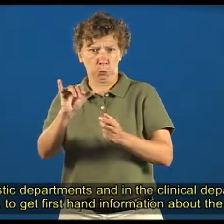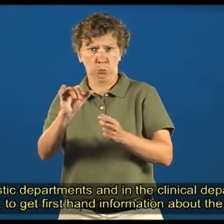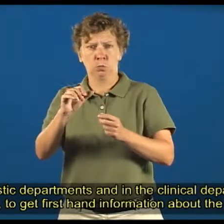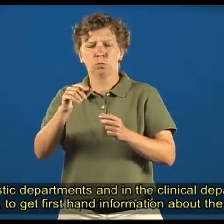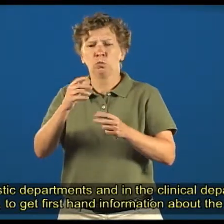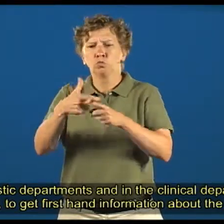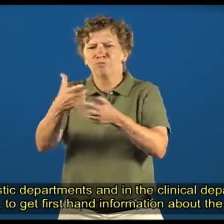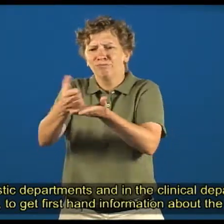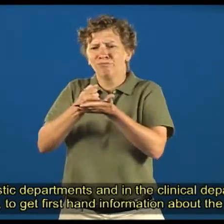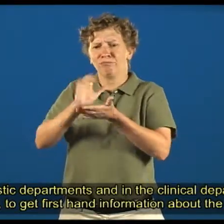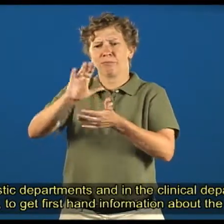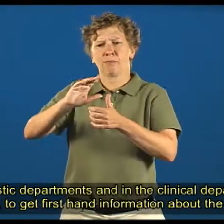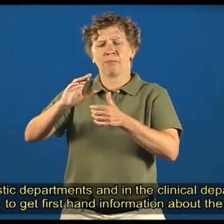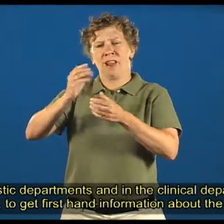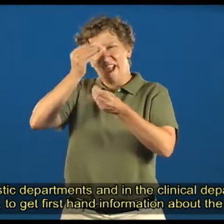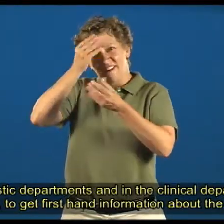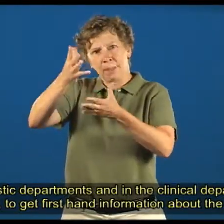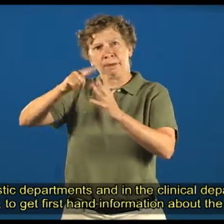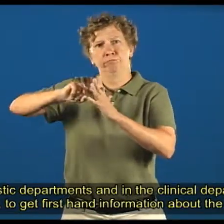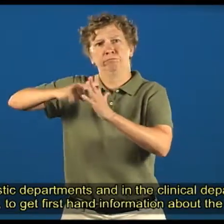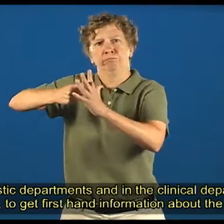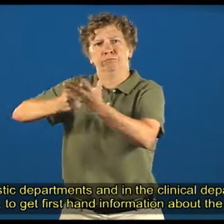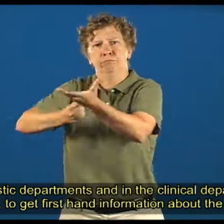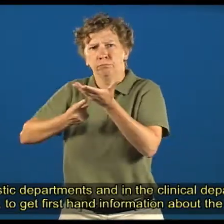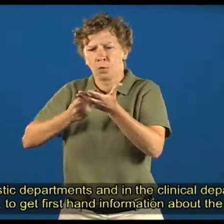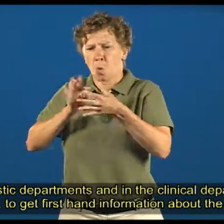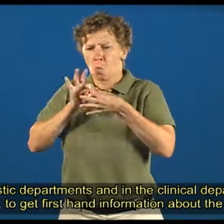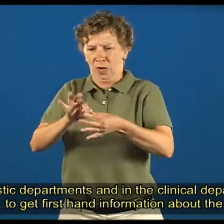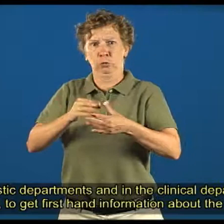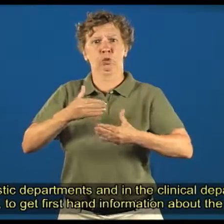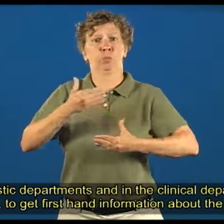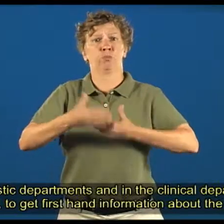as well to get first-hand information about the process.